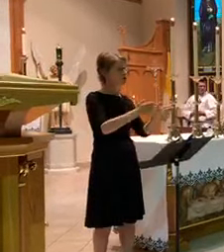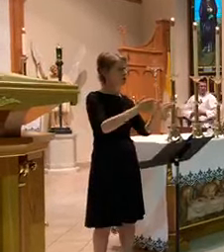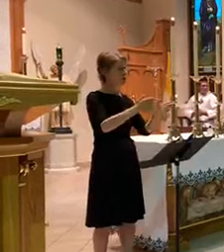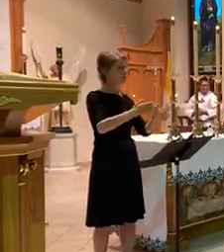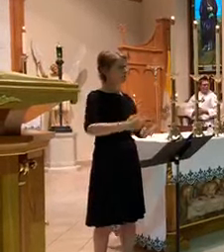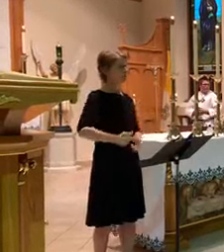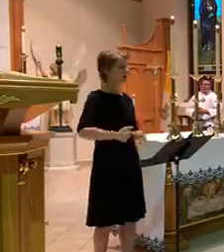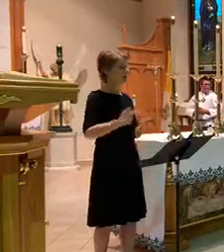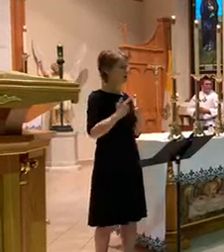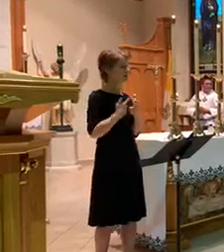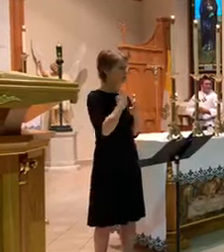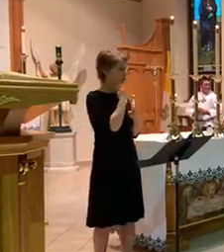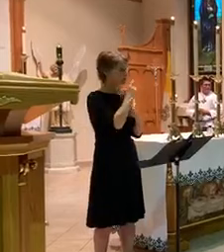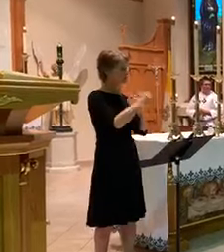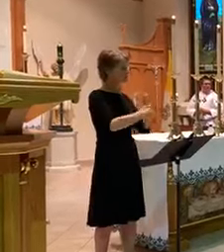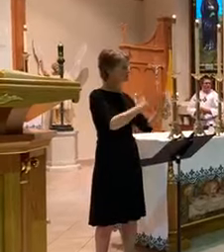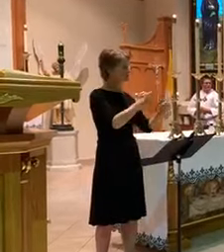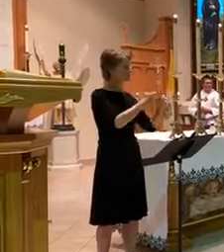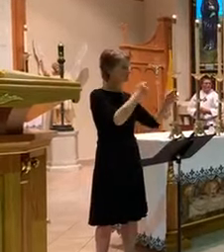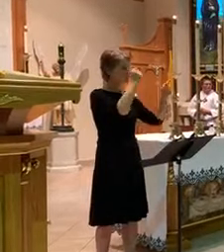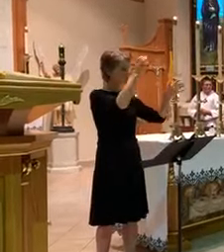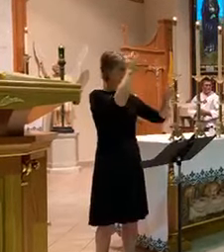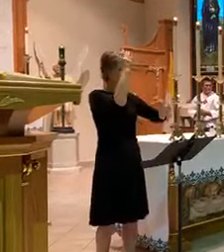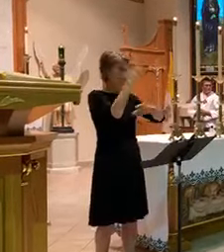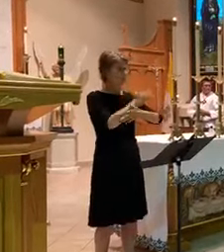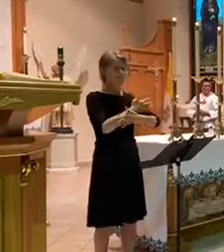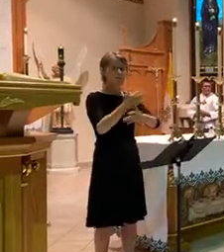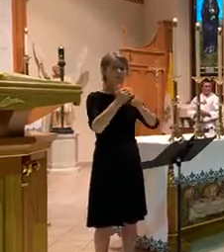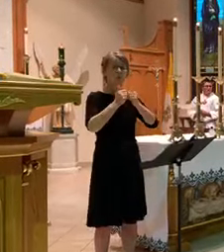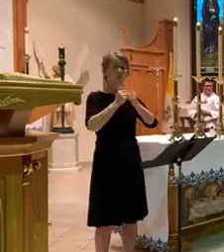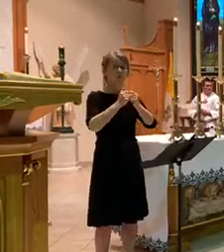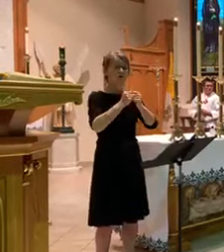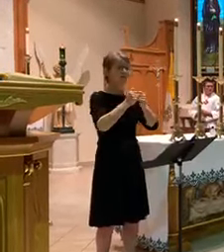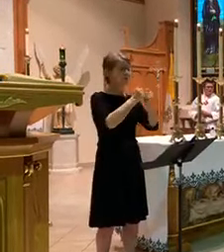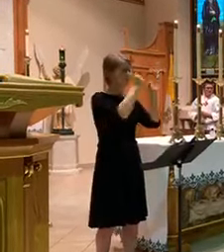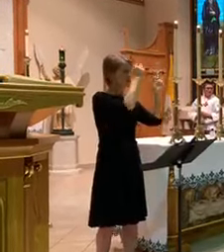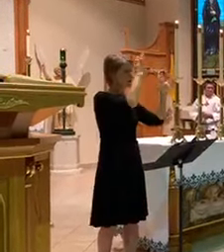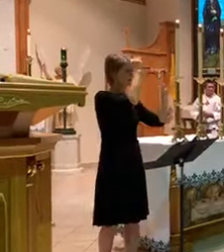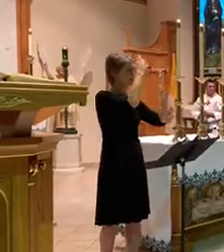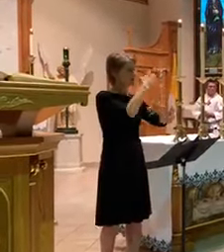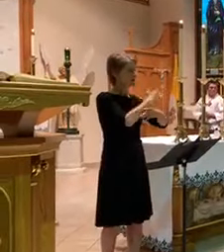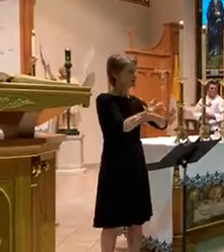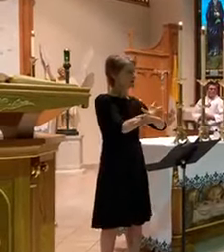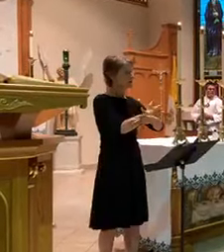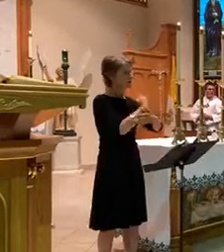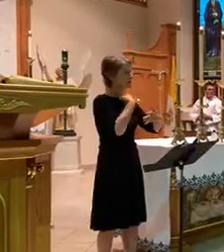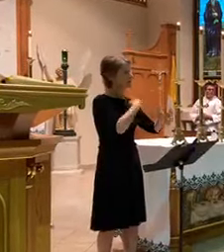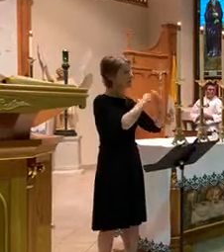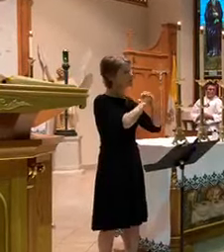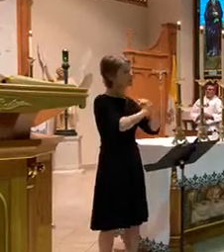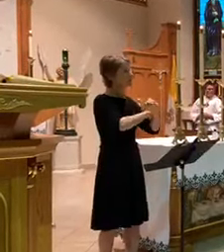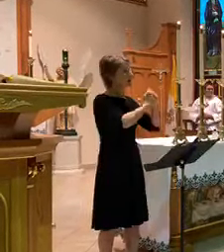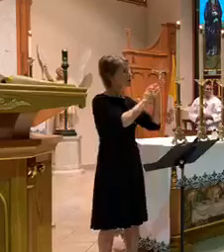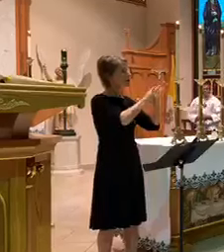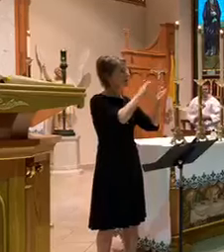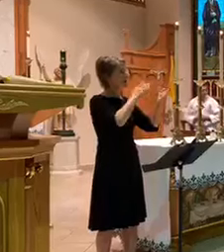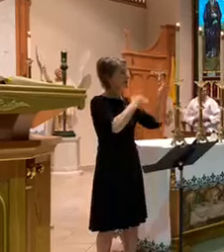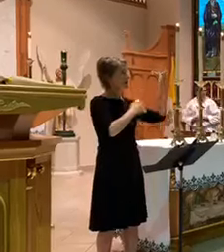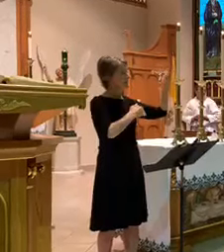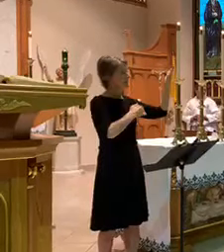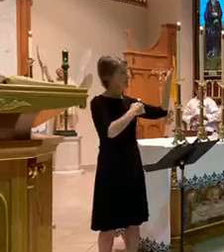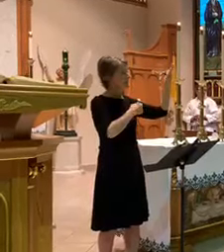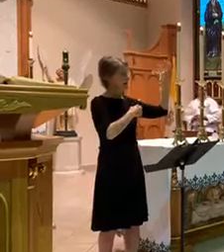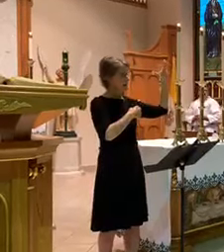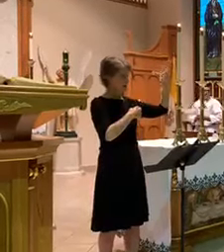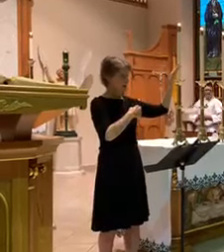of life, who proceeds from the Father and the Son, who with the Father and the Son is adored and glorified,